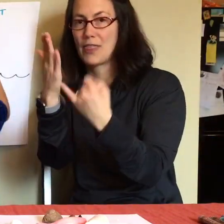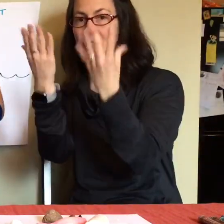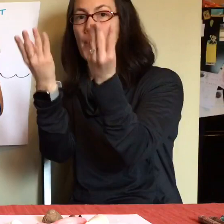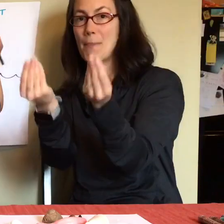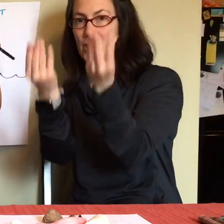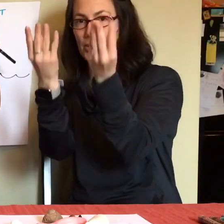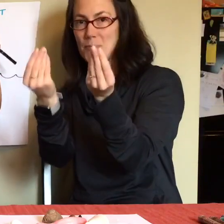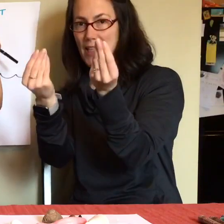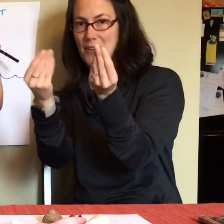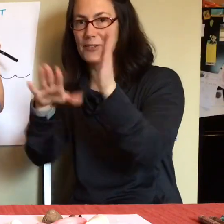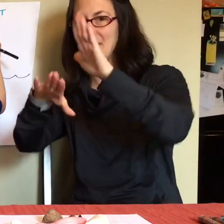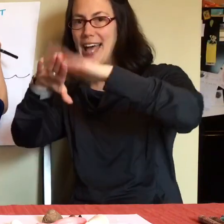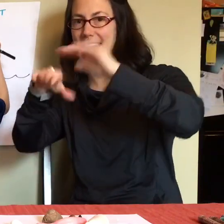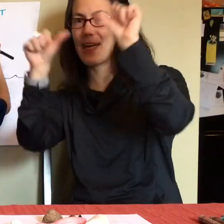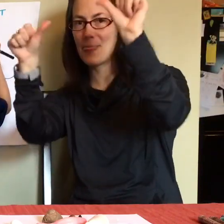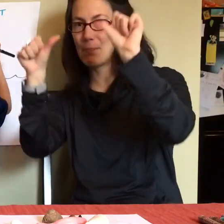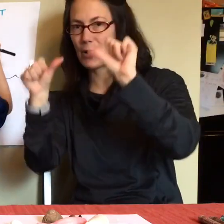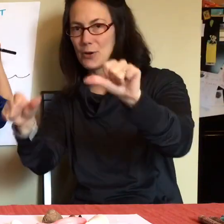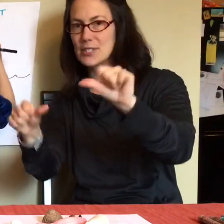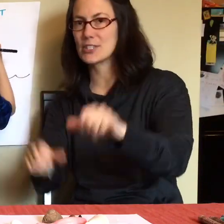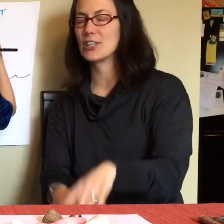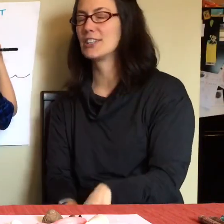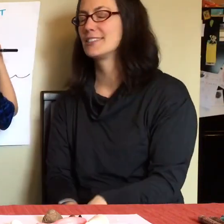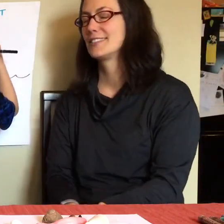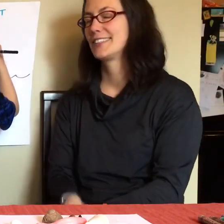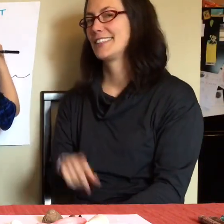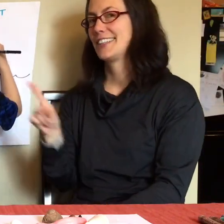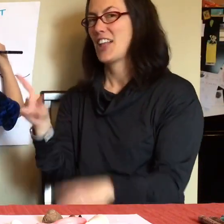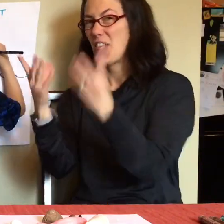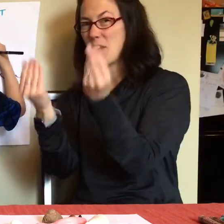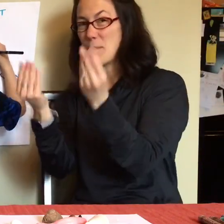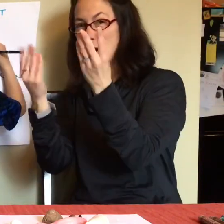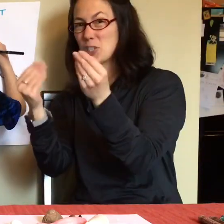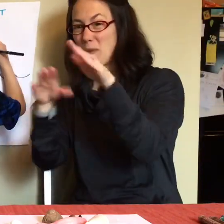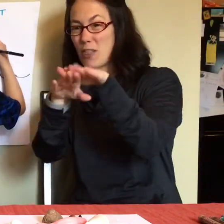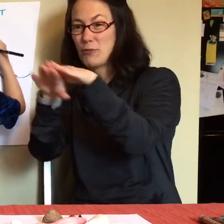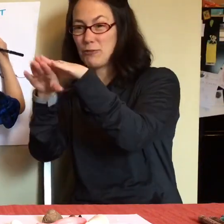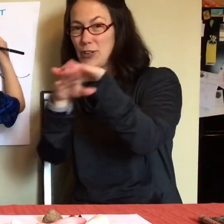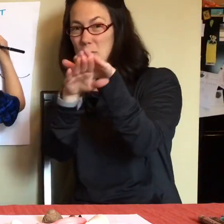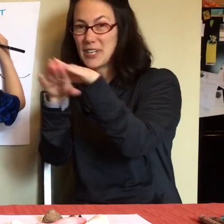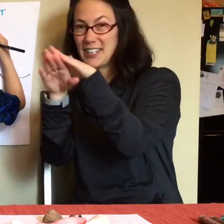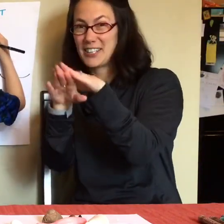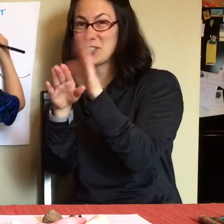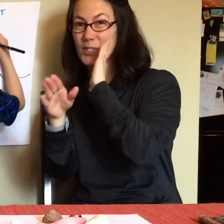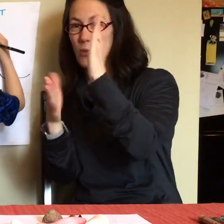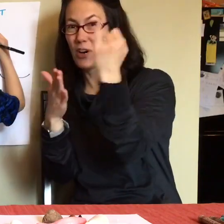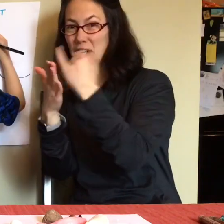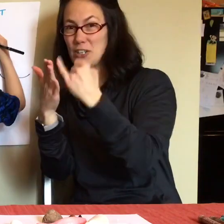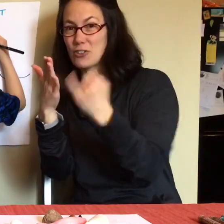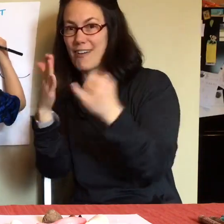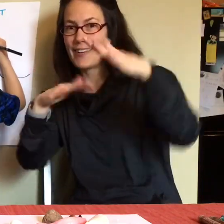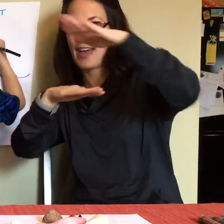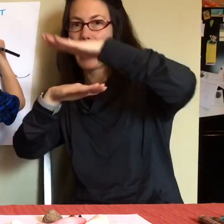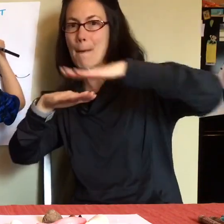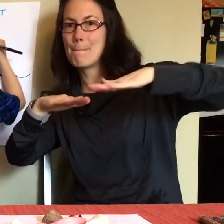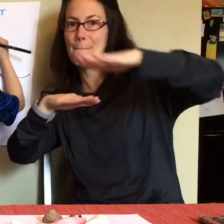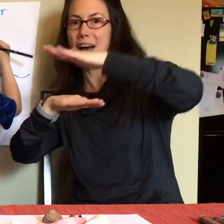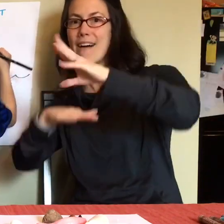The marshmallow on the poster. The marshmallow floated, so we're going to draw it above